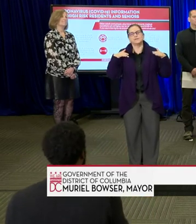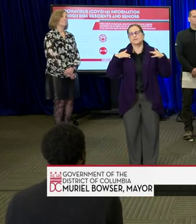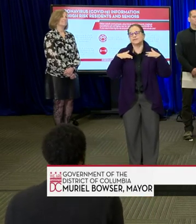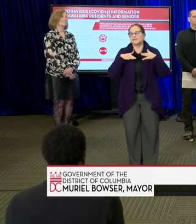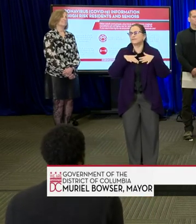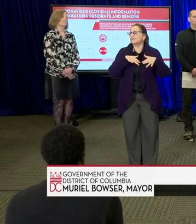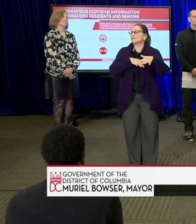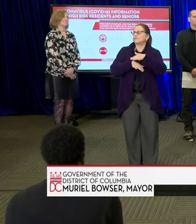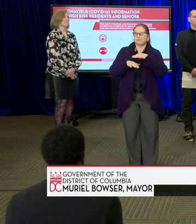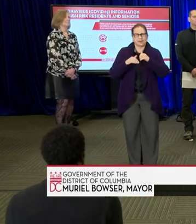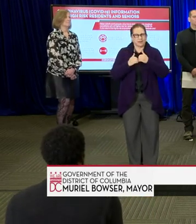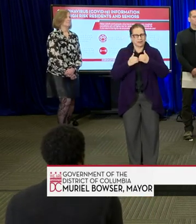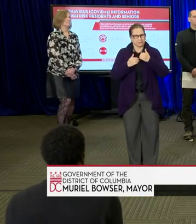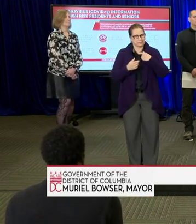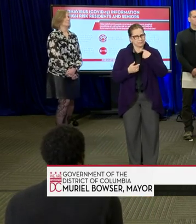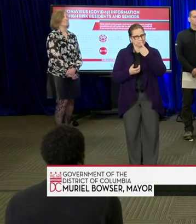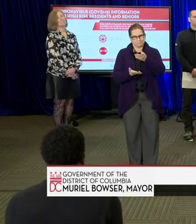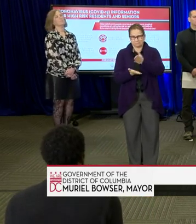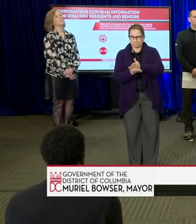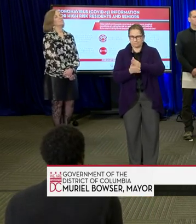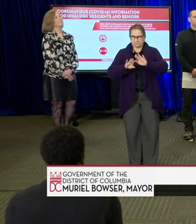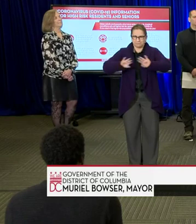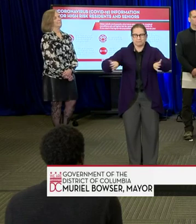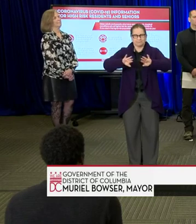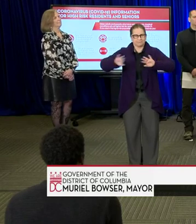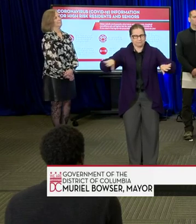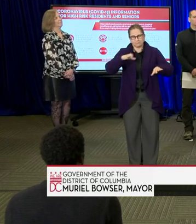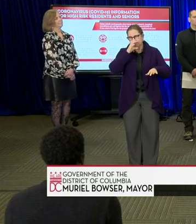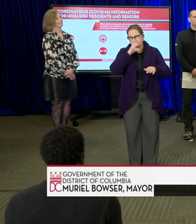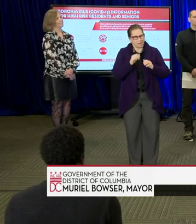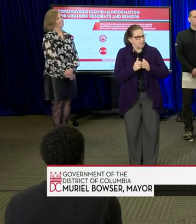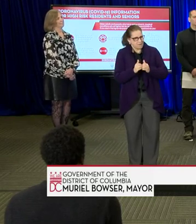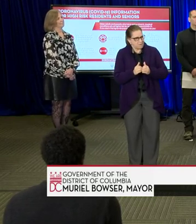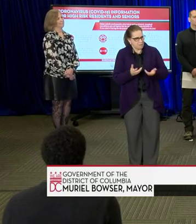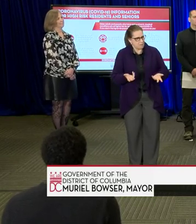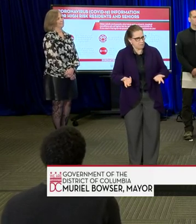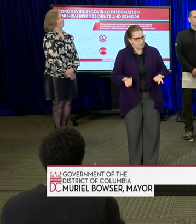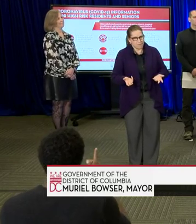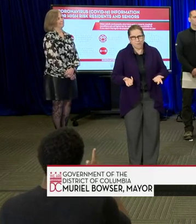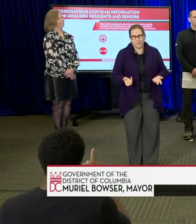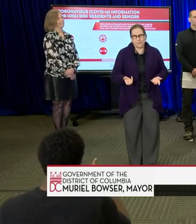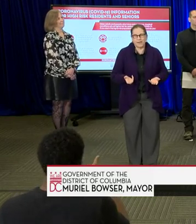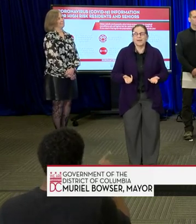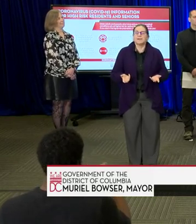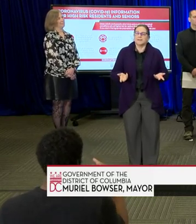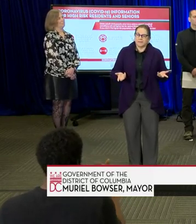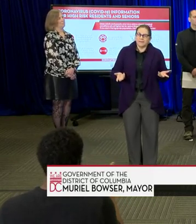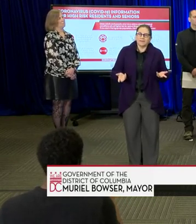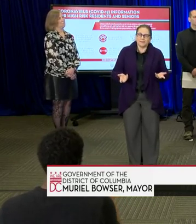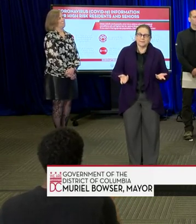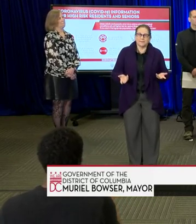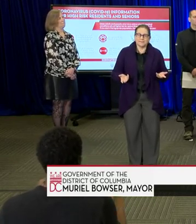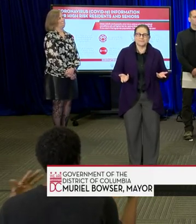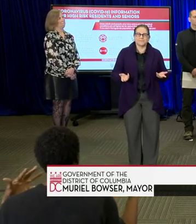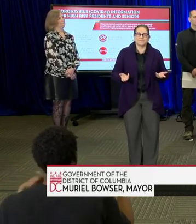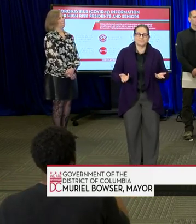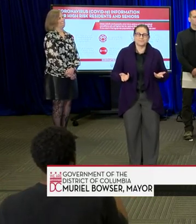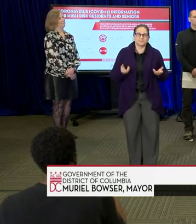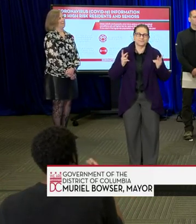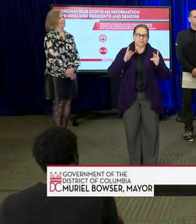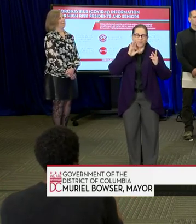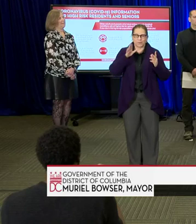shelter in place would still, people can still congregate with a shelter in place. And what a shelter in